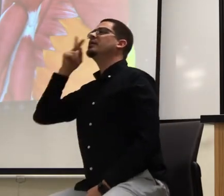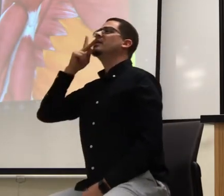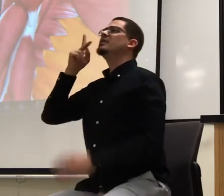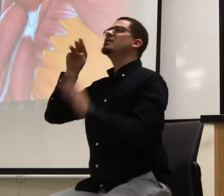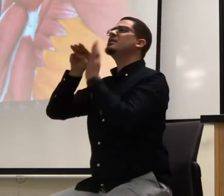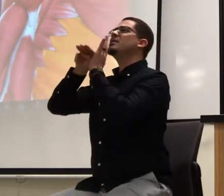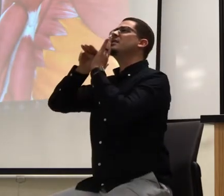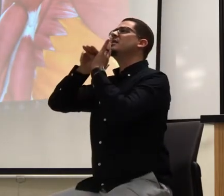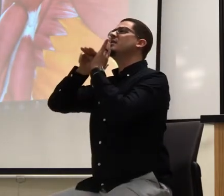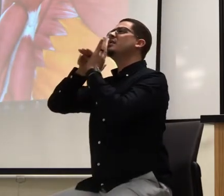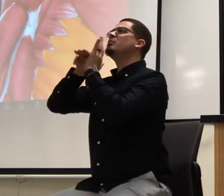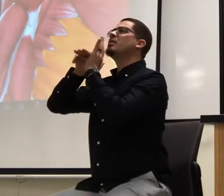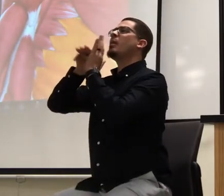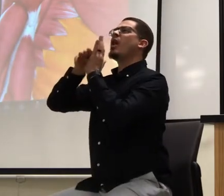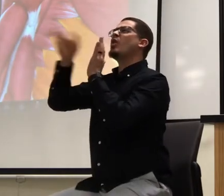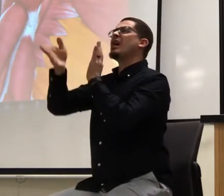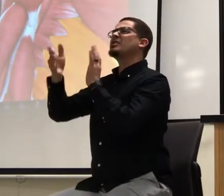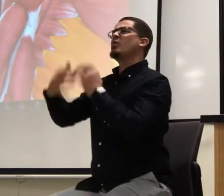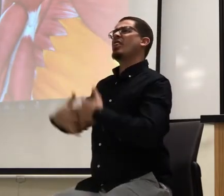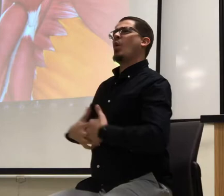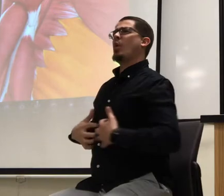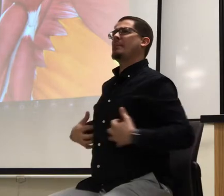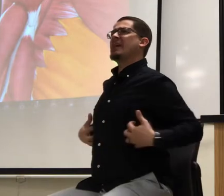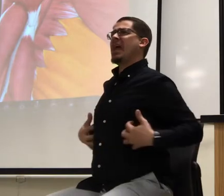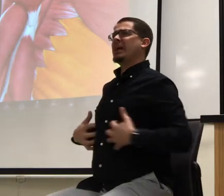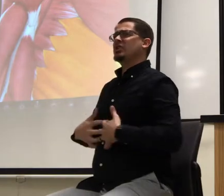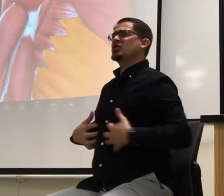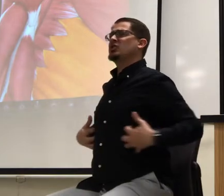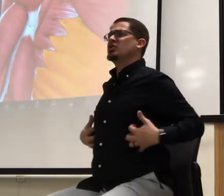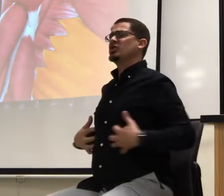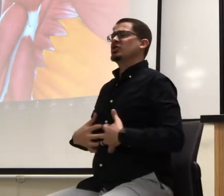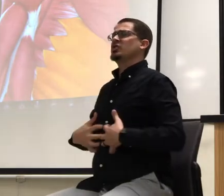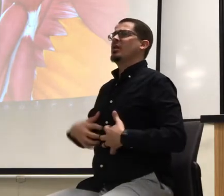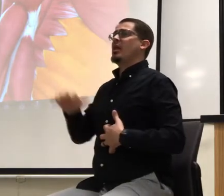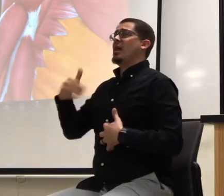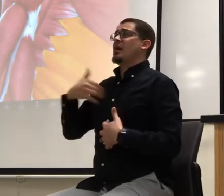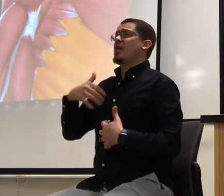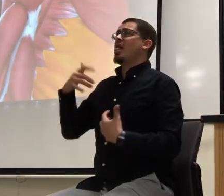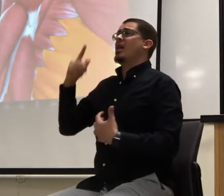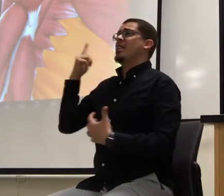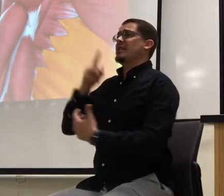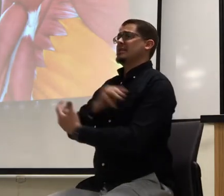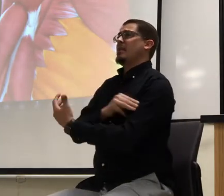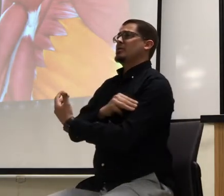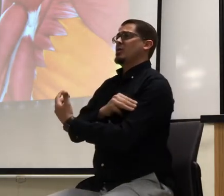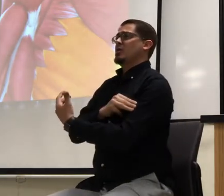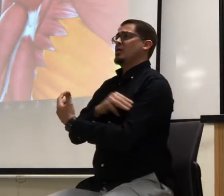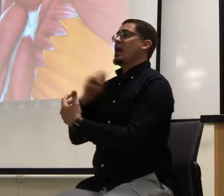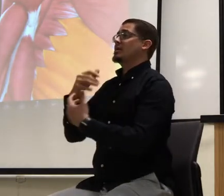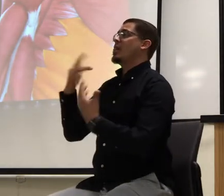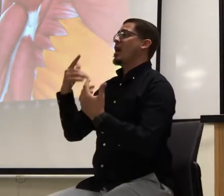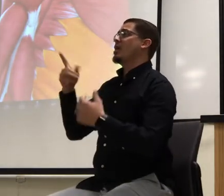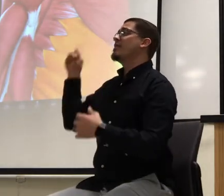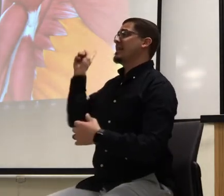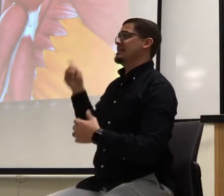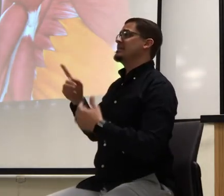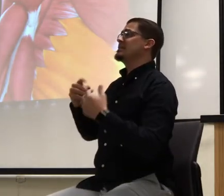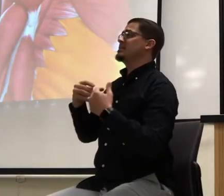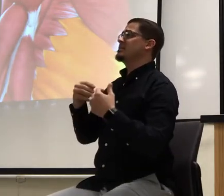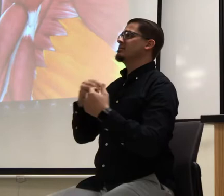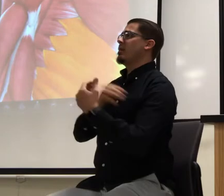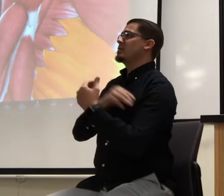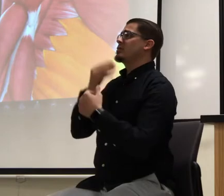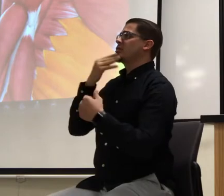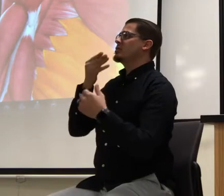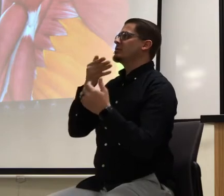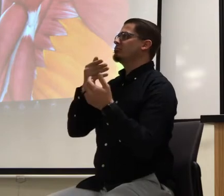it? That little rib cage? That has a lot of these muscles. That's a good model to study. During the lab time,